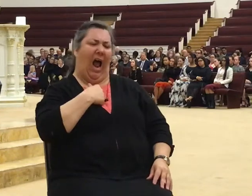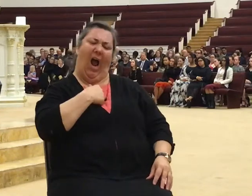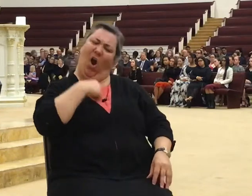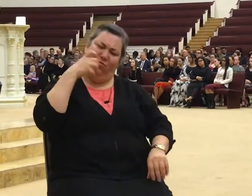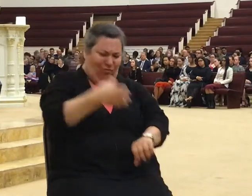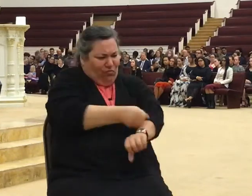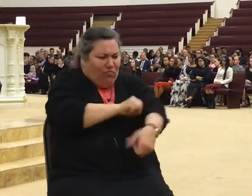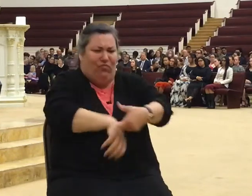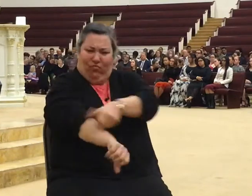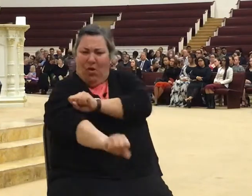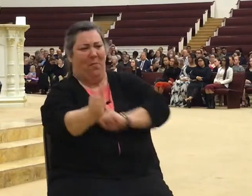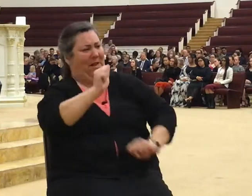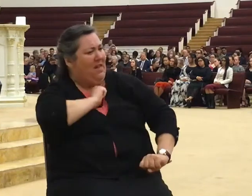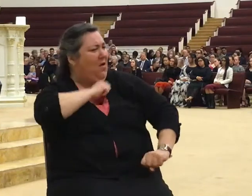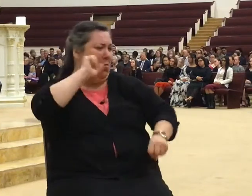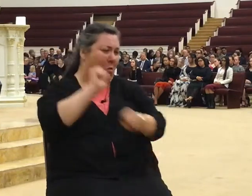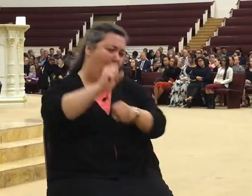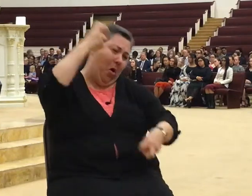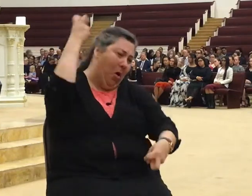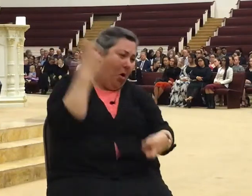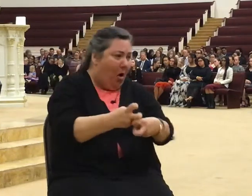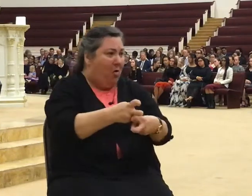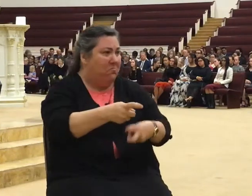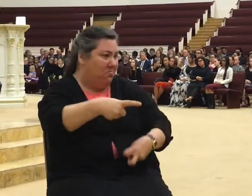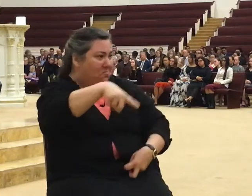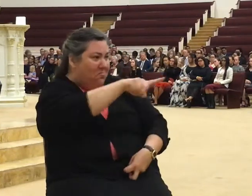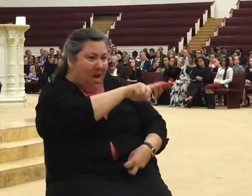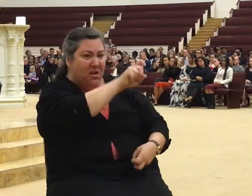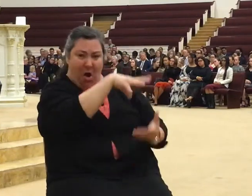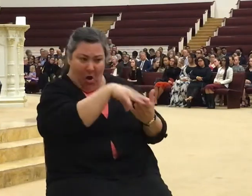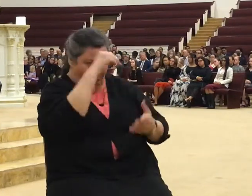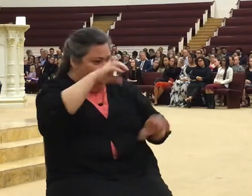sweat. Let them suckers do it the same way.